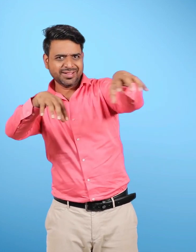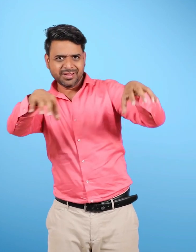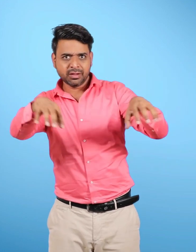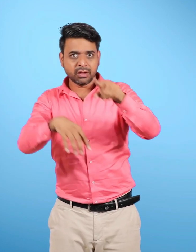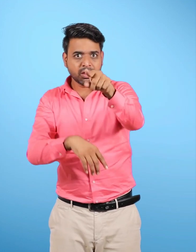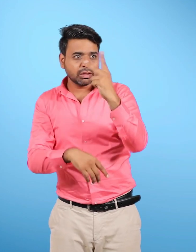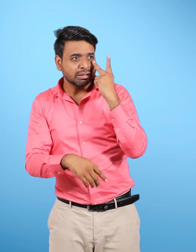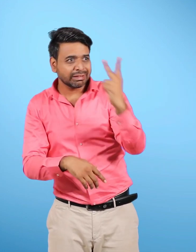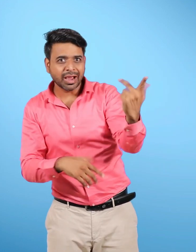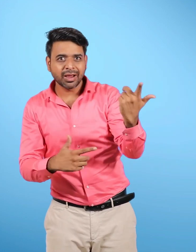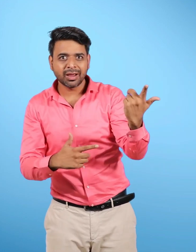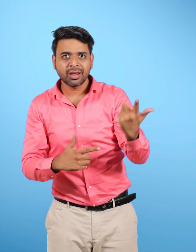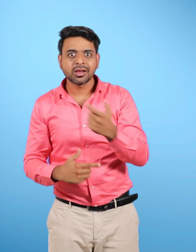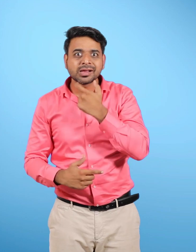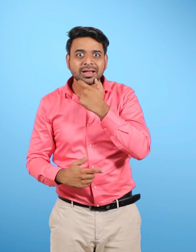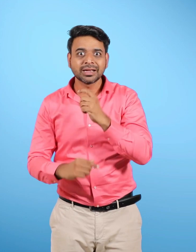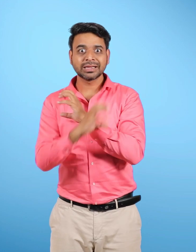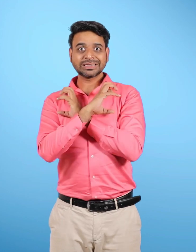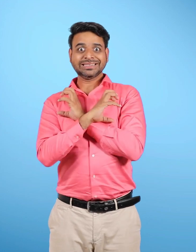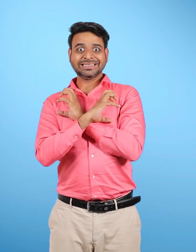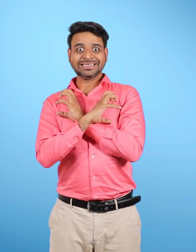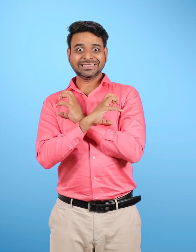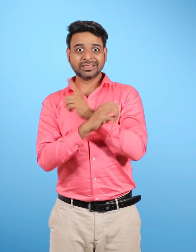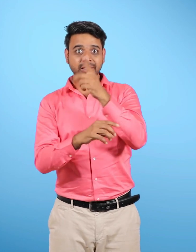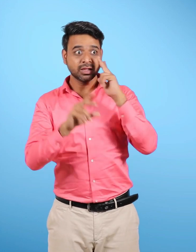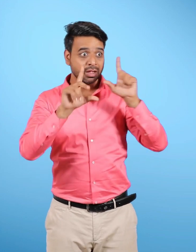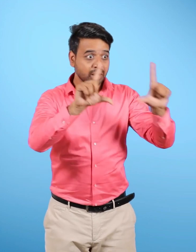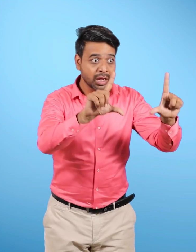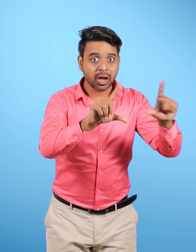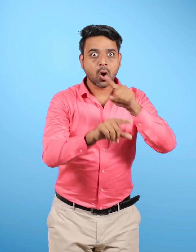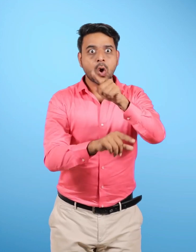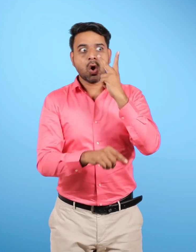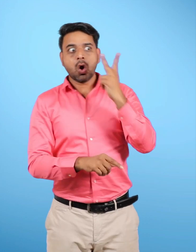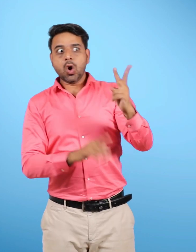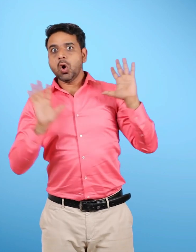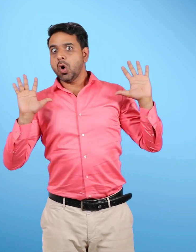It is to warn people that electricity can be dangerous if not handled properly.